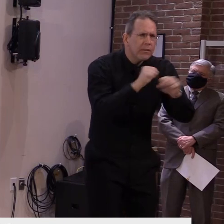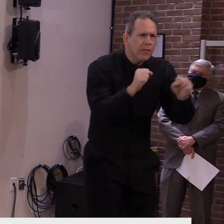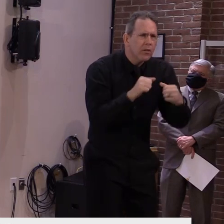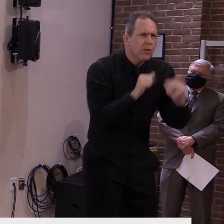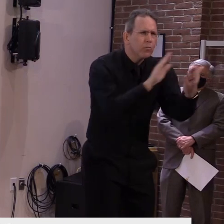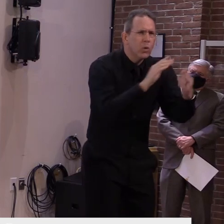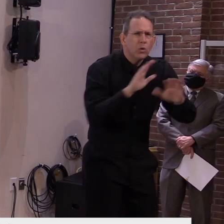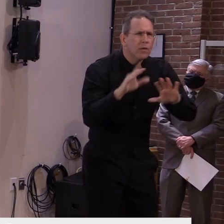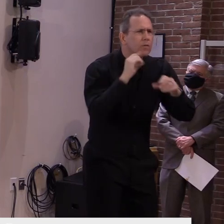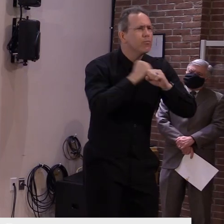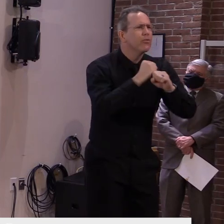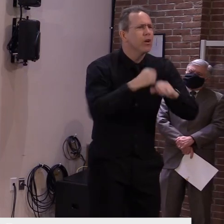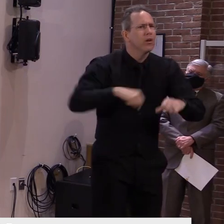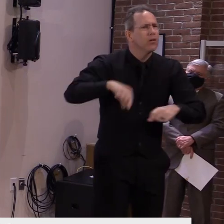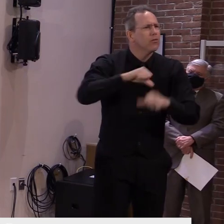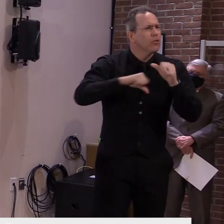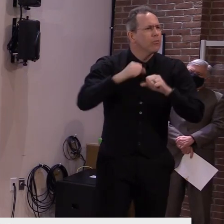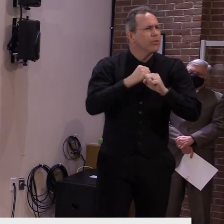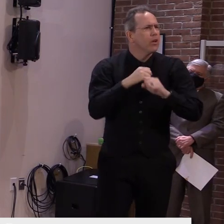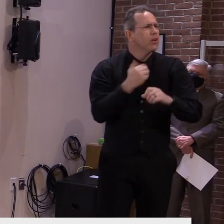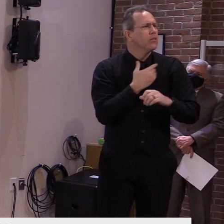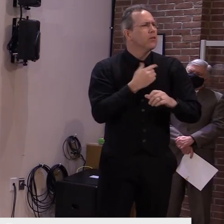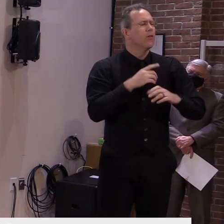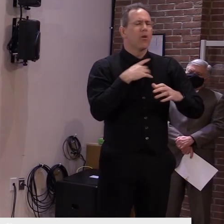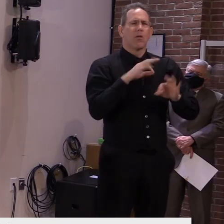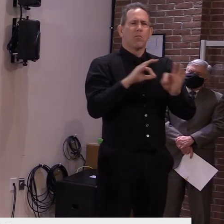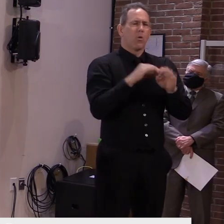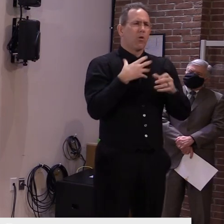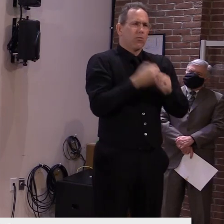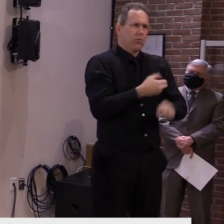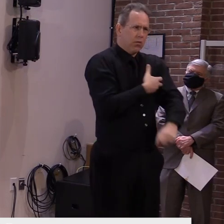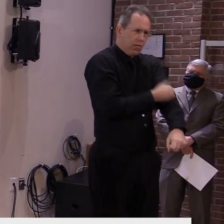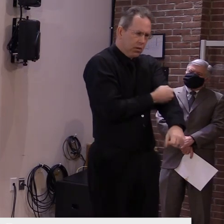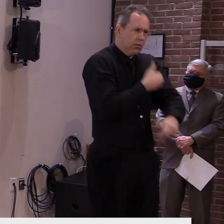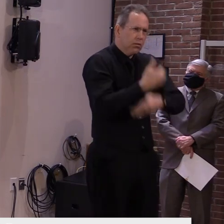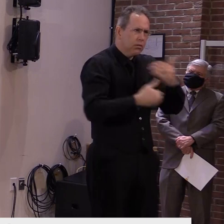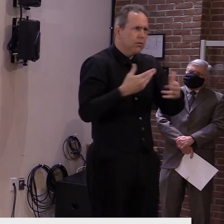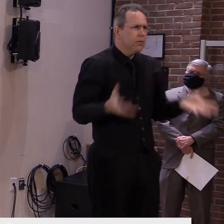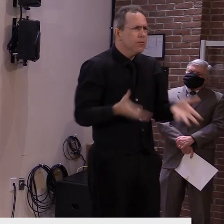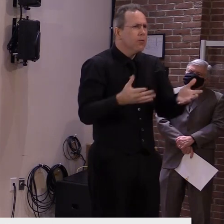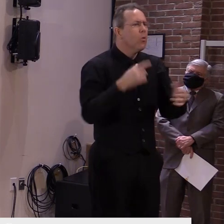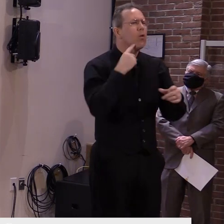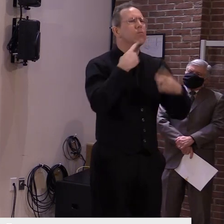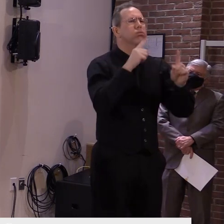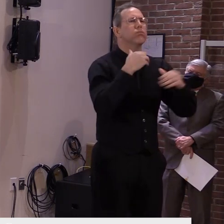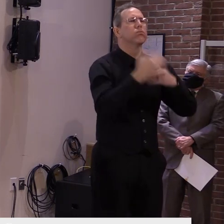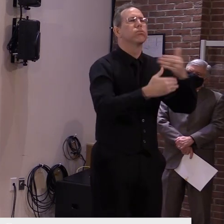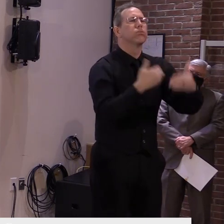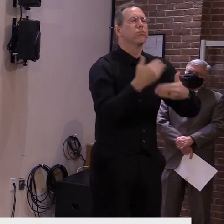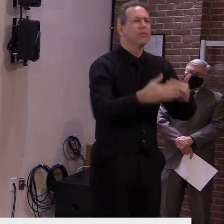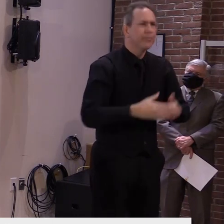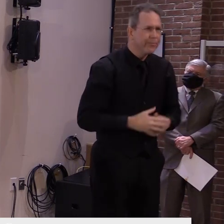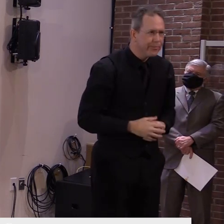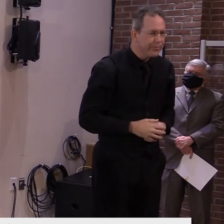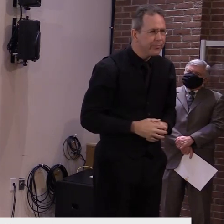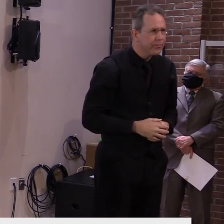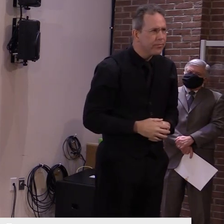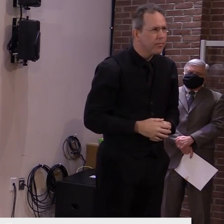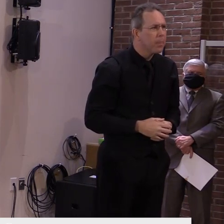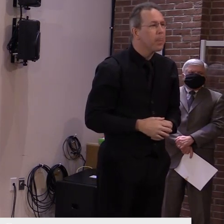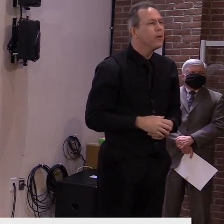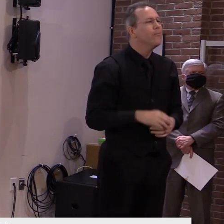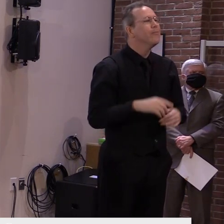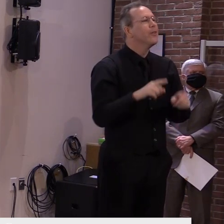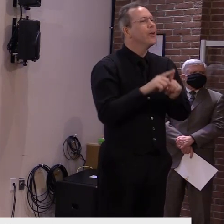make continued progress. Next, I'm pleased to say we have a special